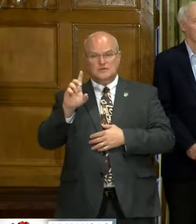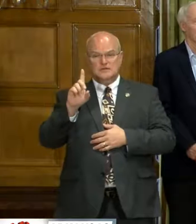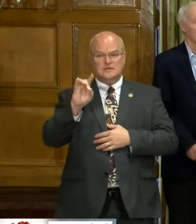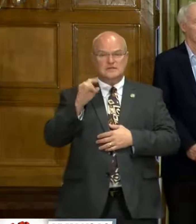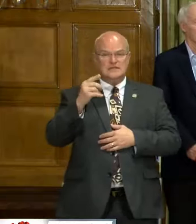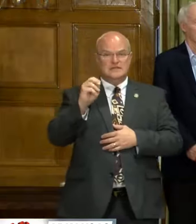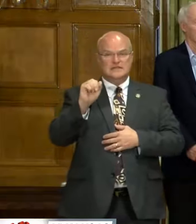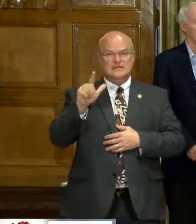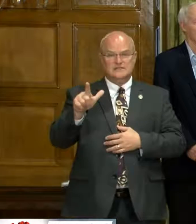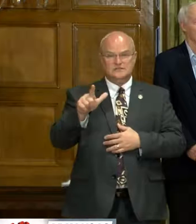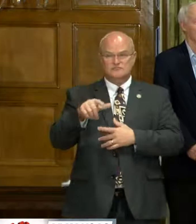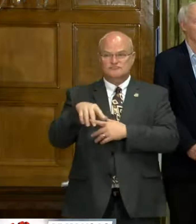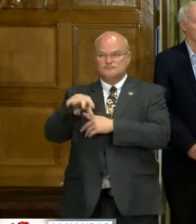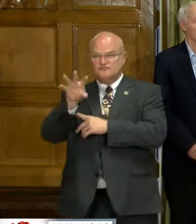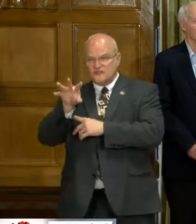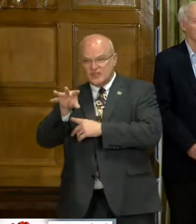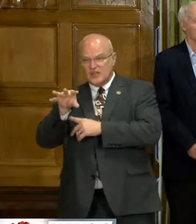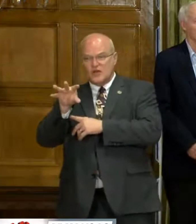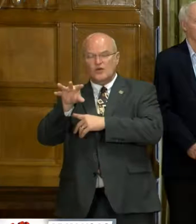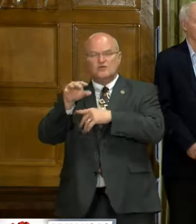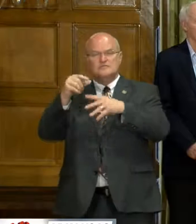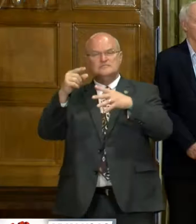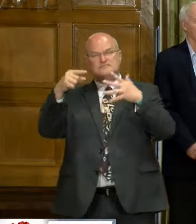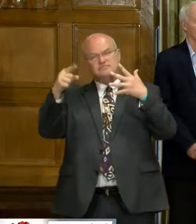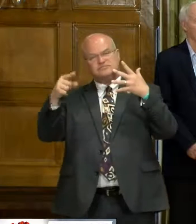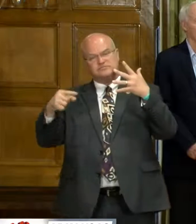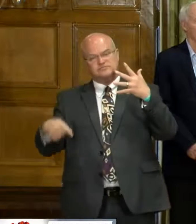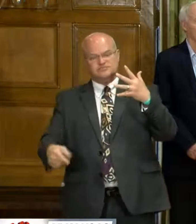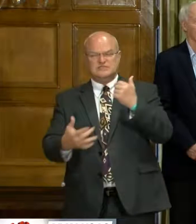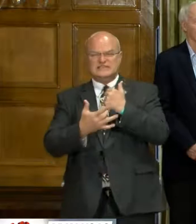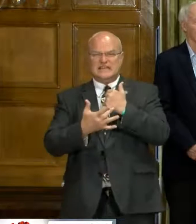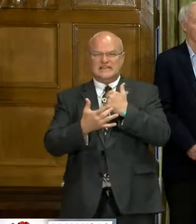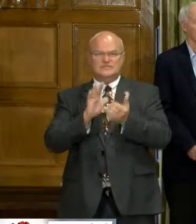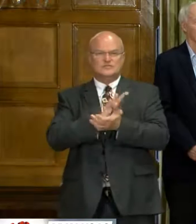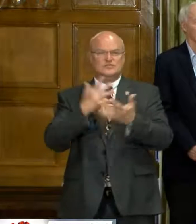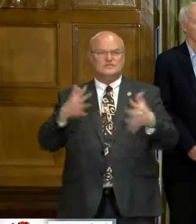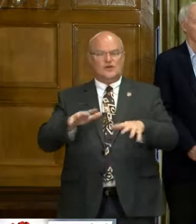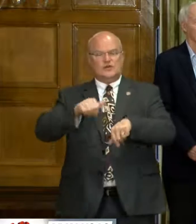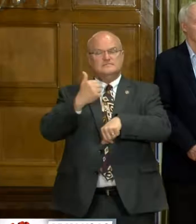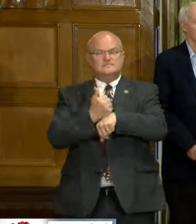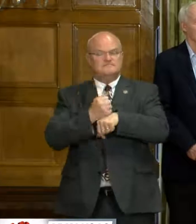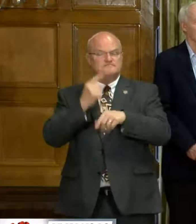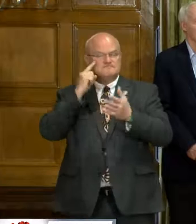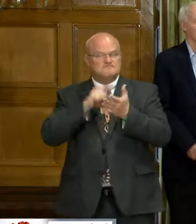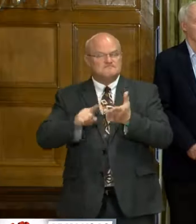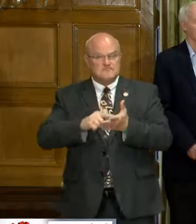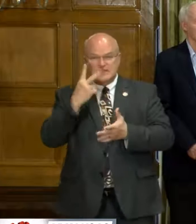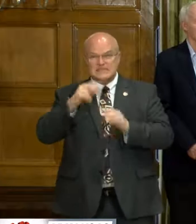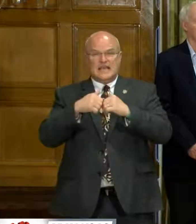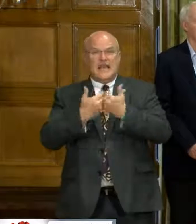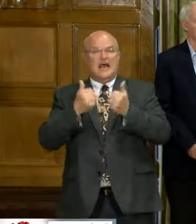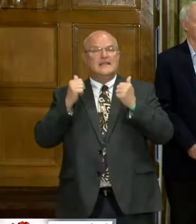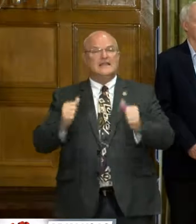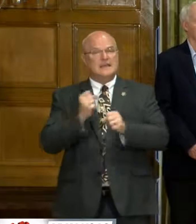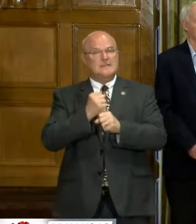means, by video. There are a number of techniques that schools have already started exploring to see how they could make this happen